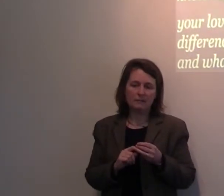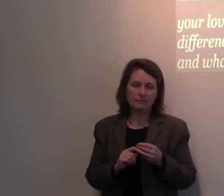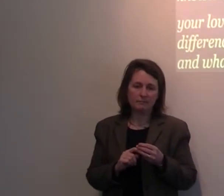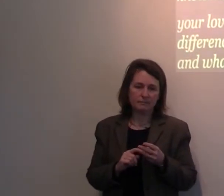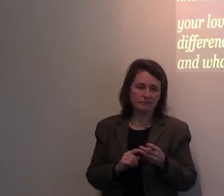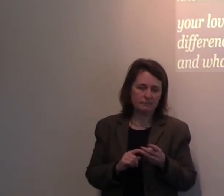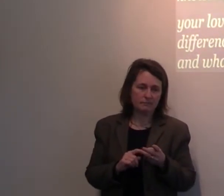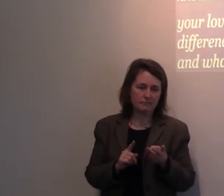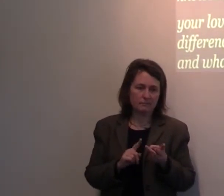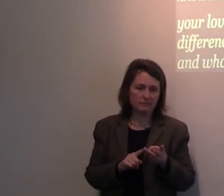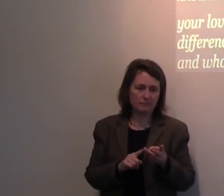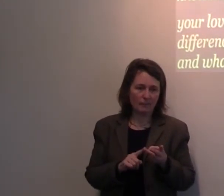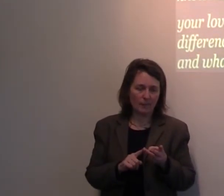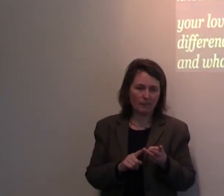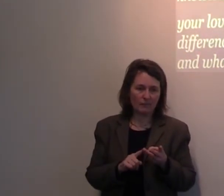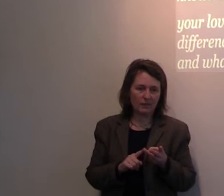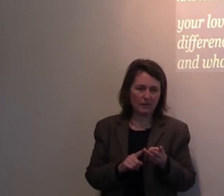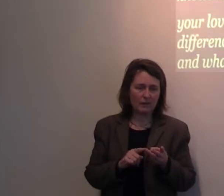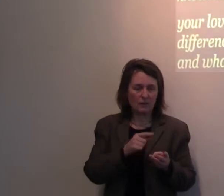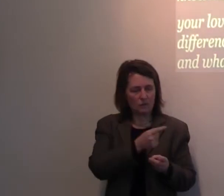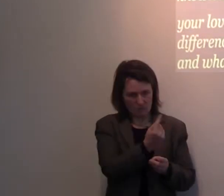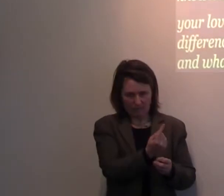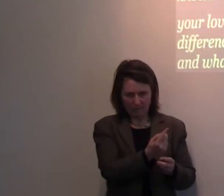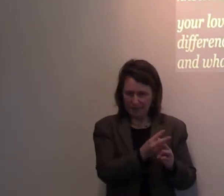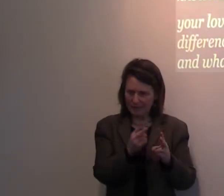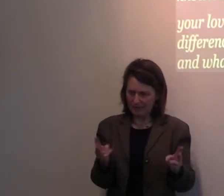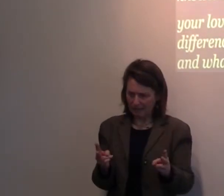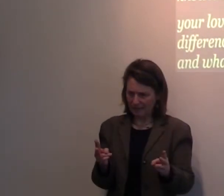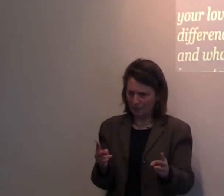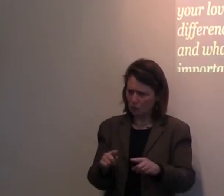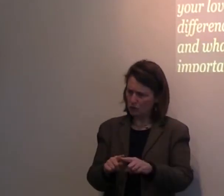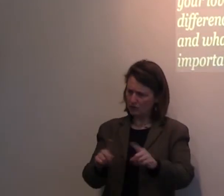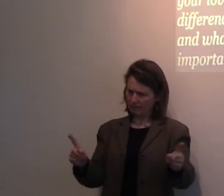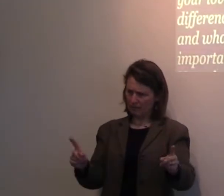that you will see the difference between what is important and what is not,